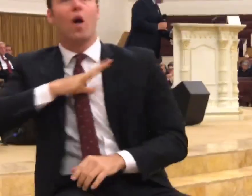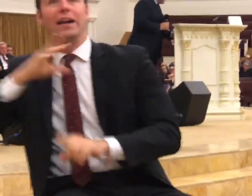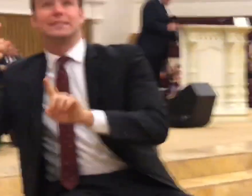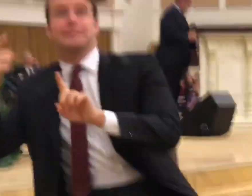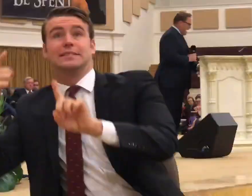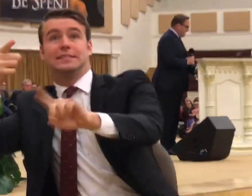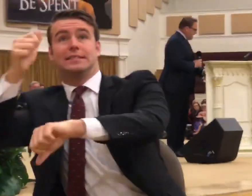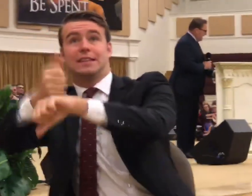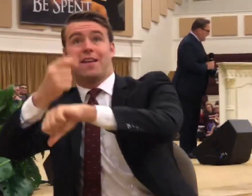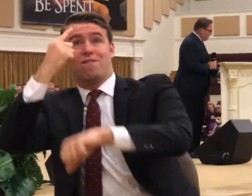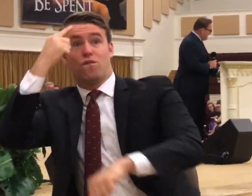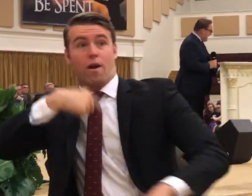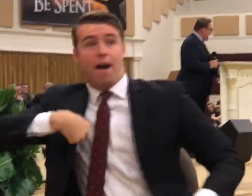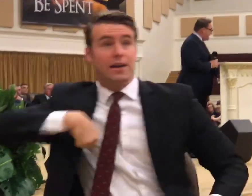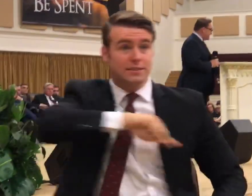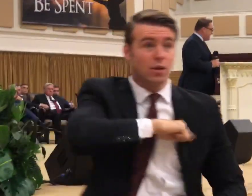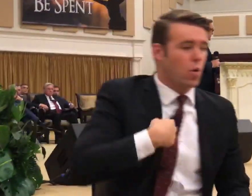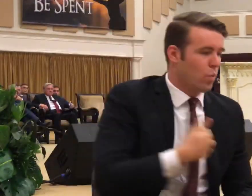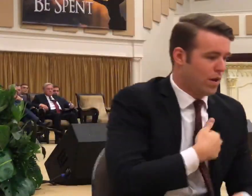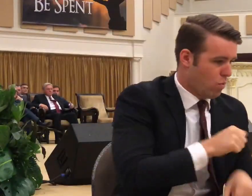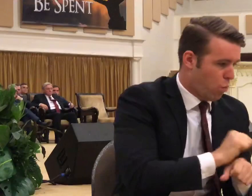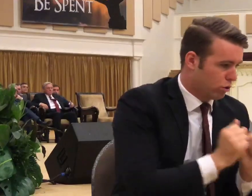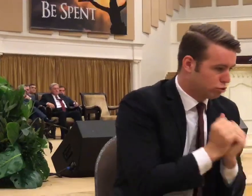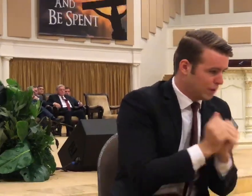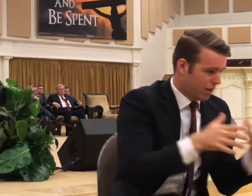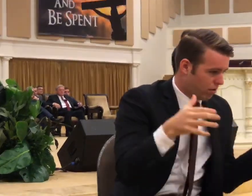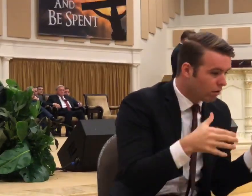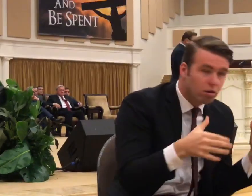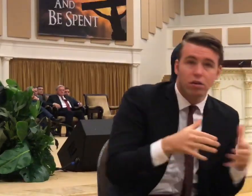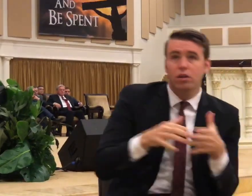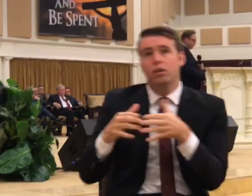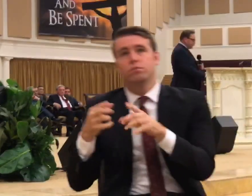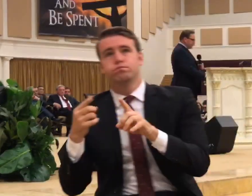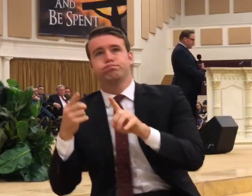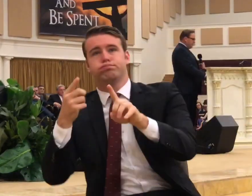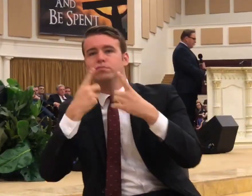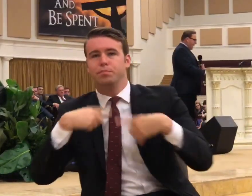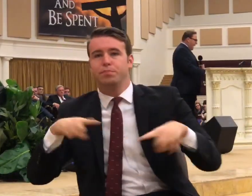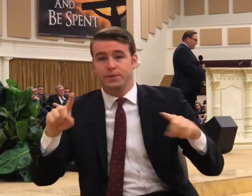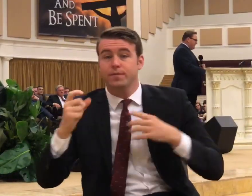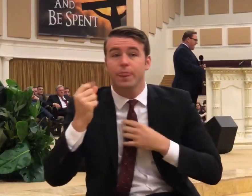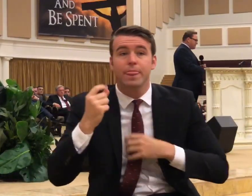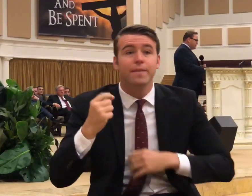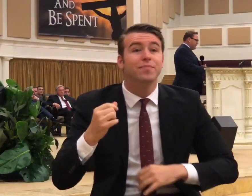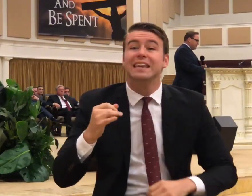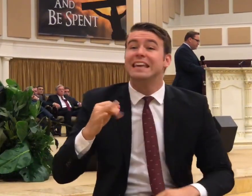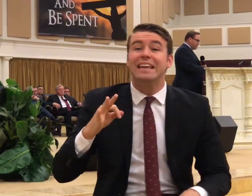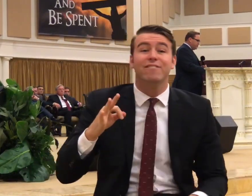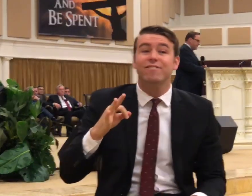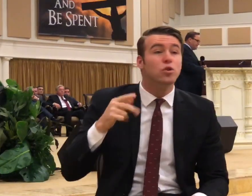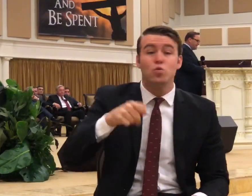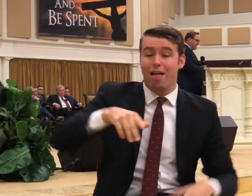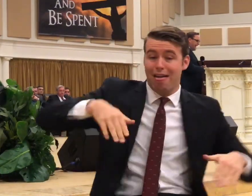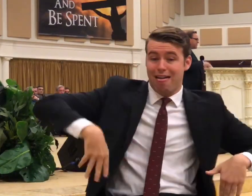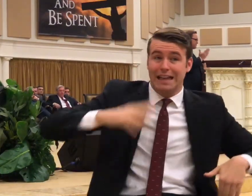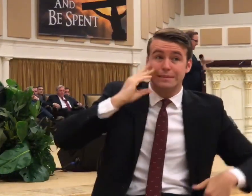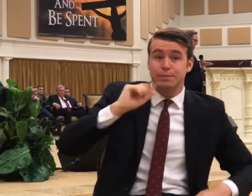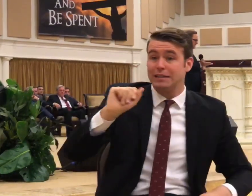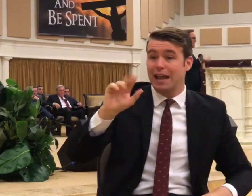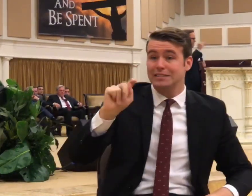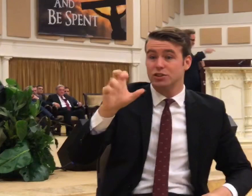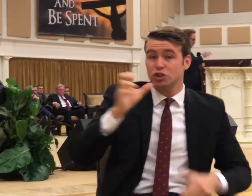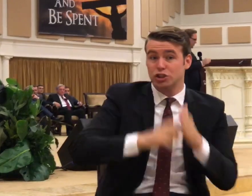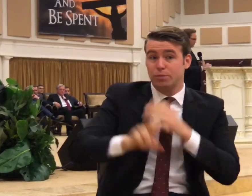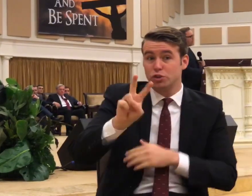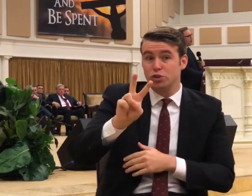be. And it begins, if you don't have the experience that happened in Acts chapter 2, let me tell you how you